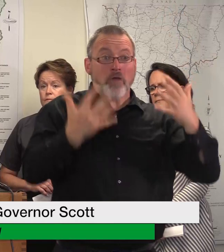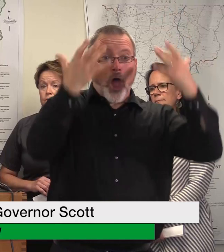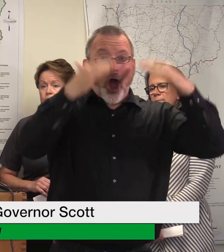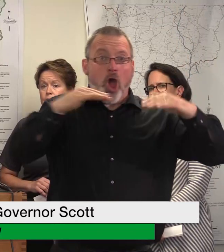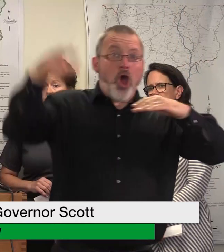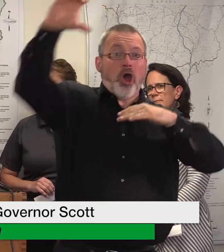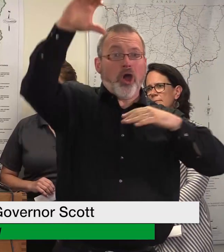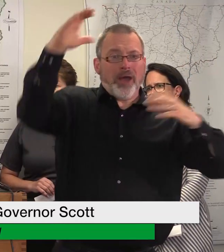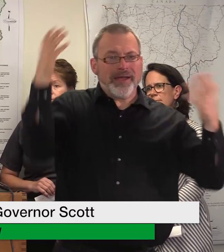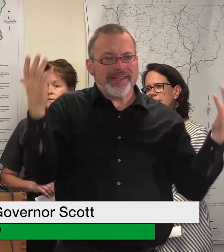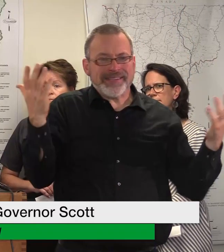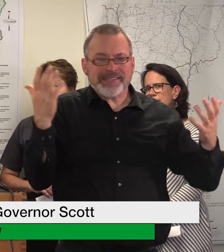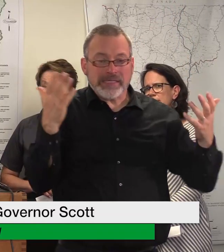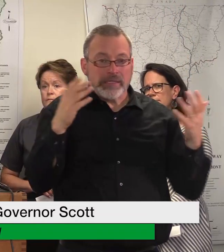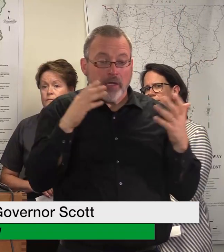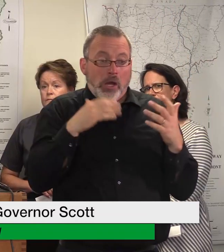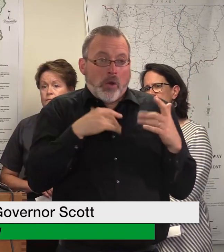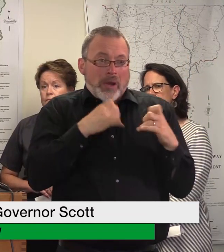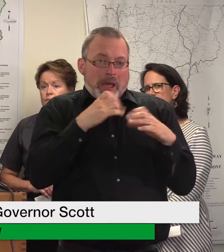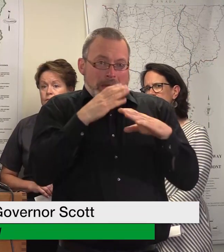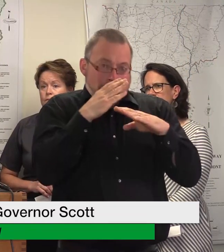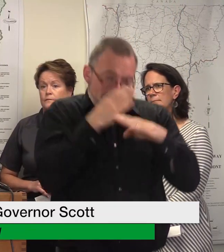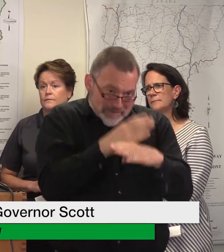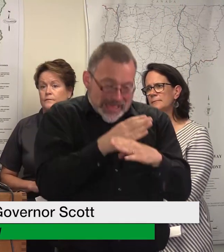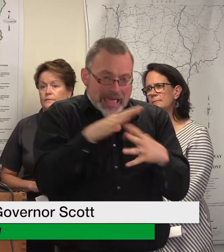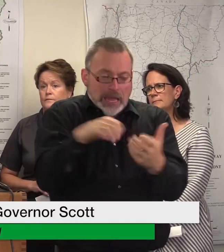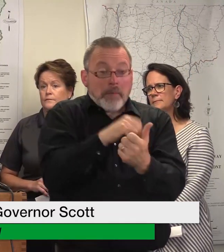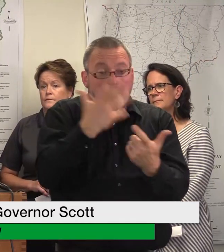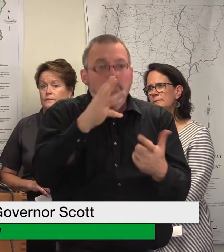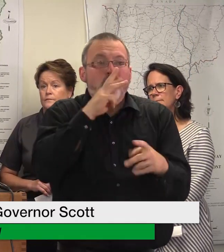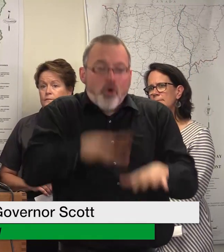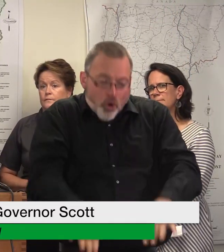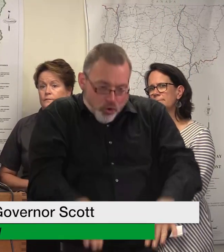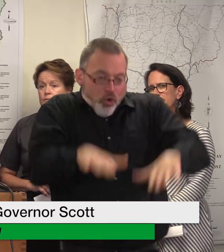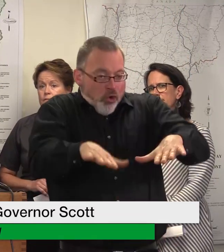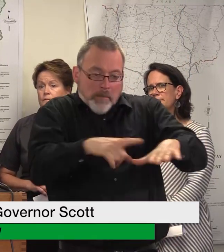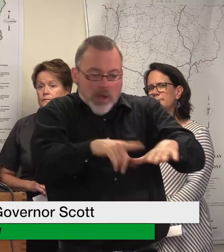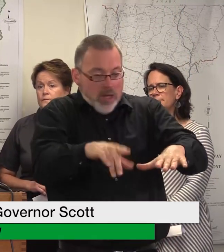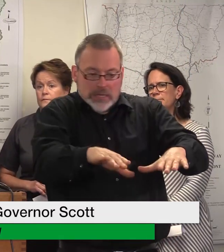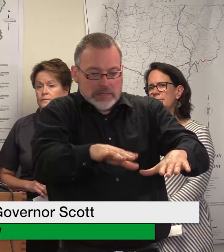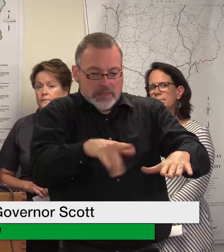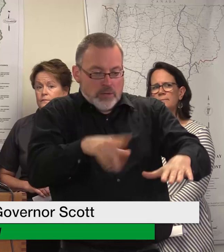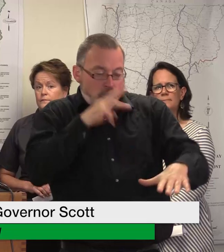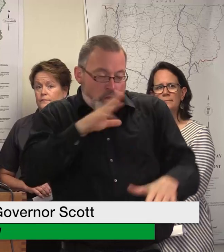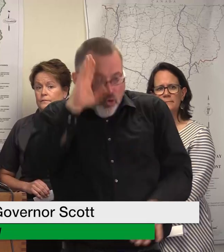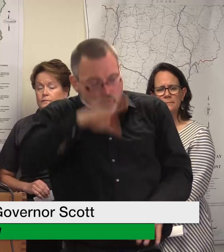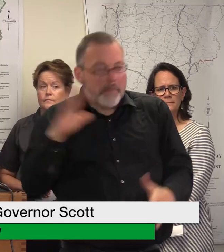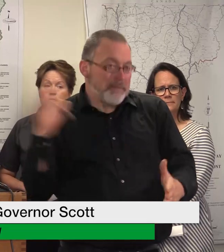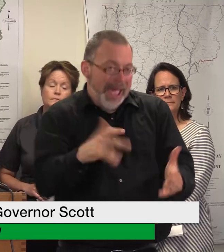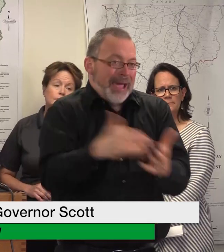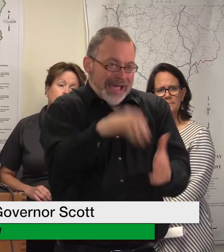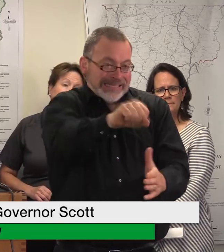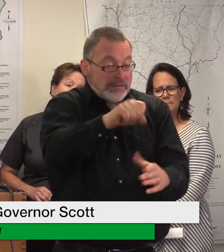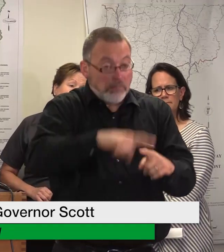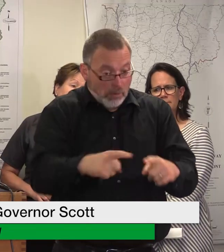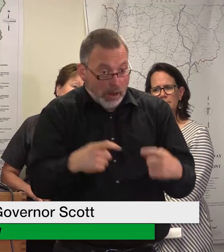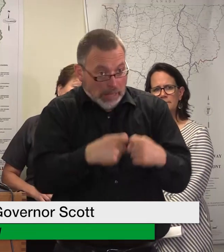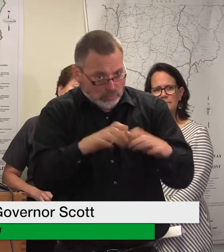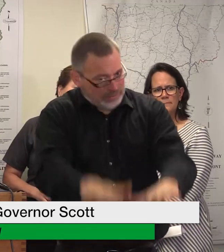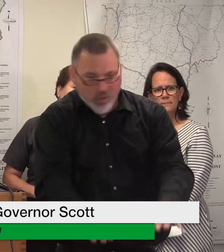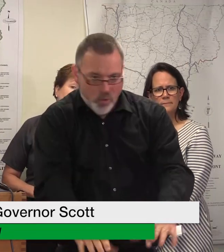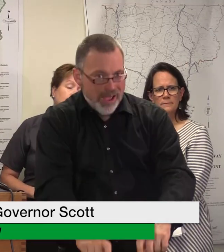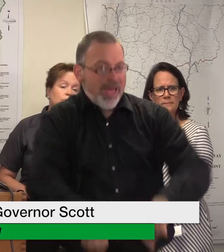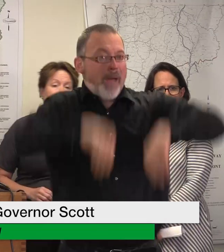to prevent the damage that is associated with the flooding. I just want to kind of piggyback on